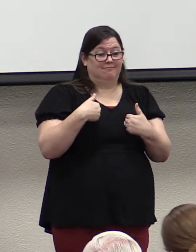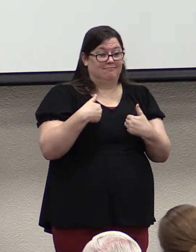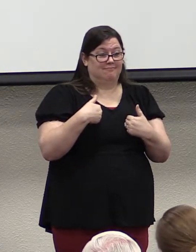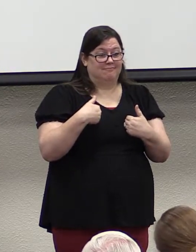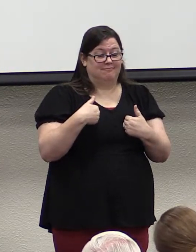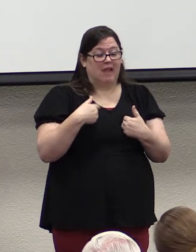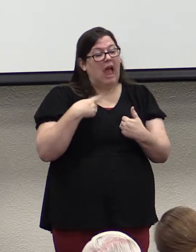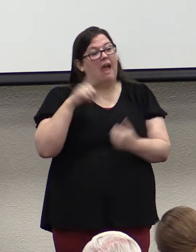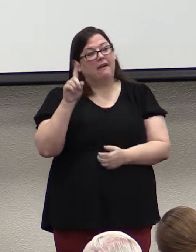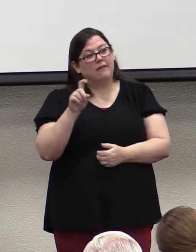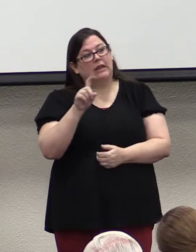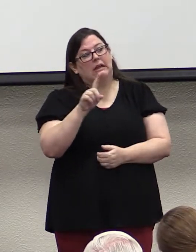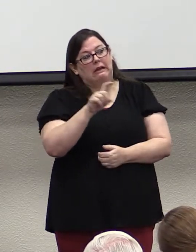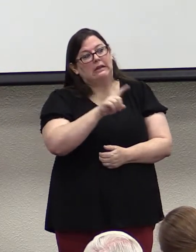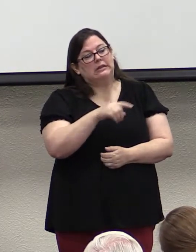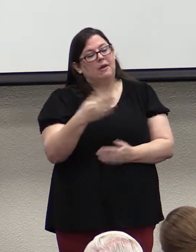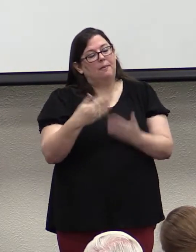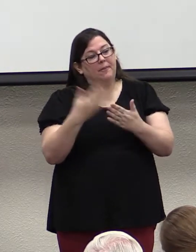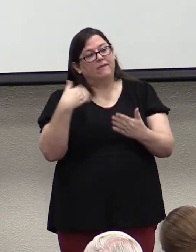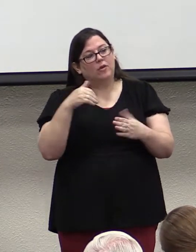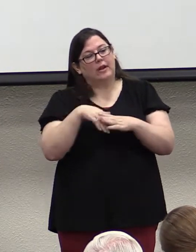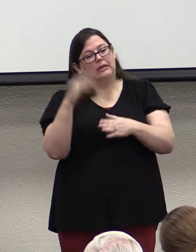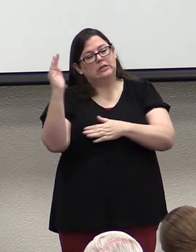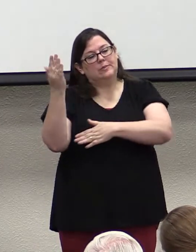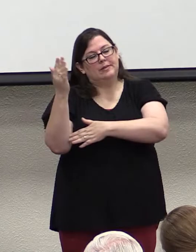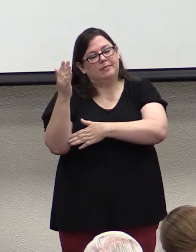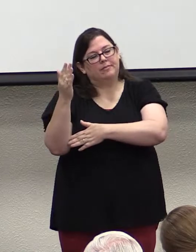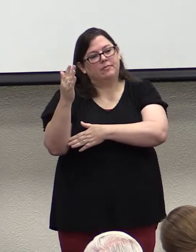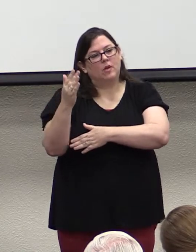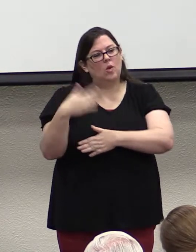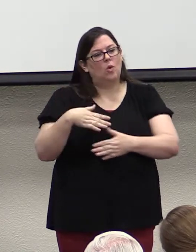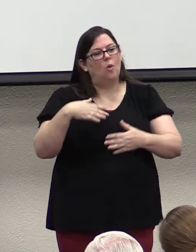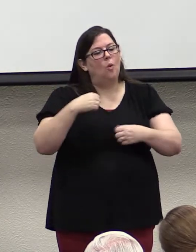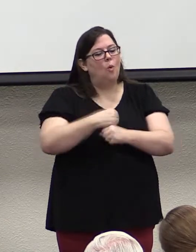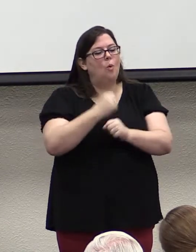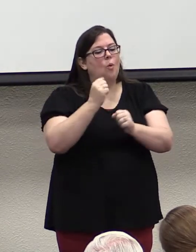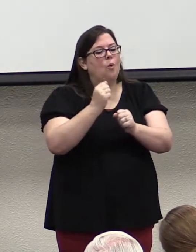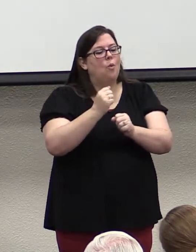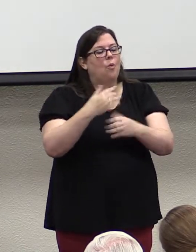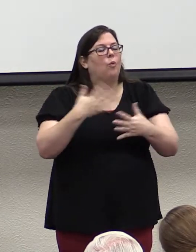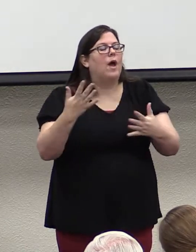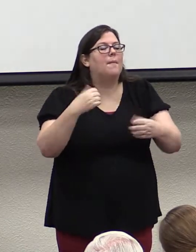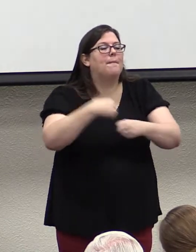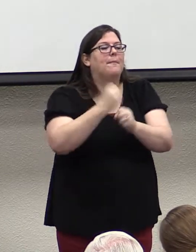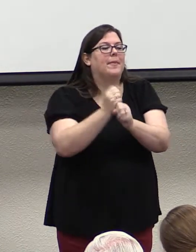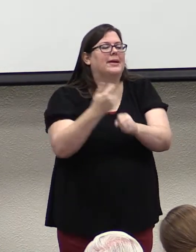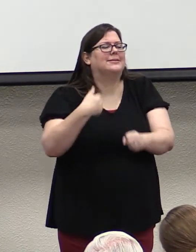I've asked this question before in a sermon. What makes us so special?